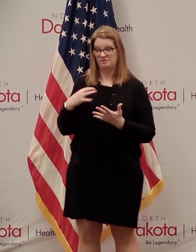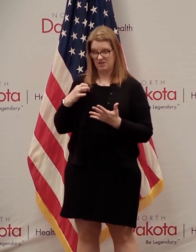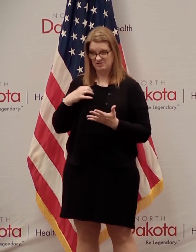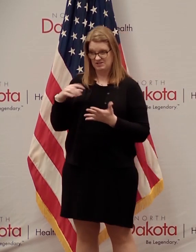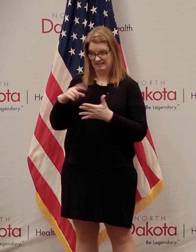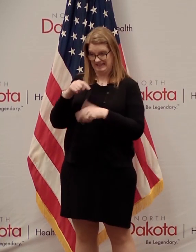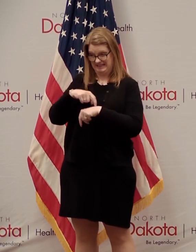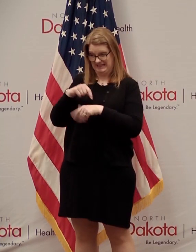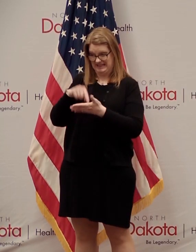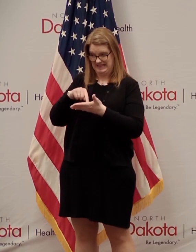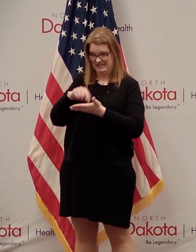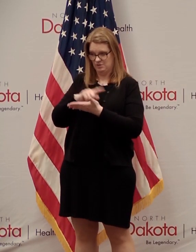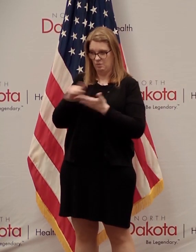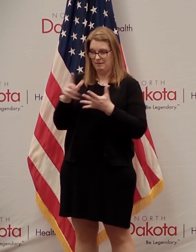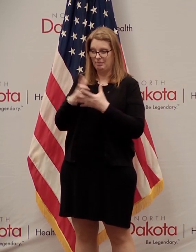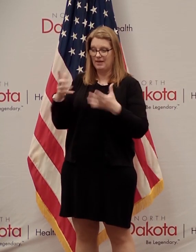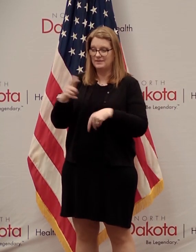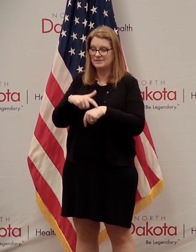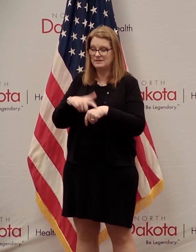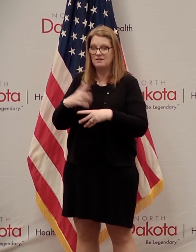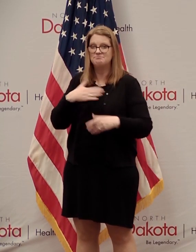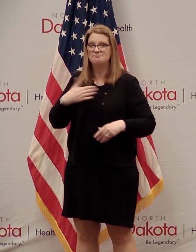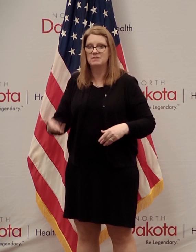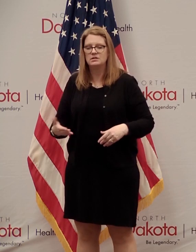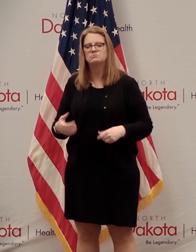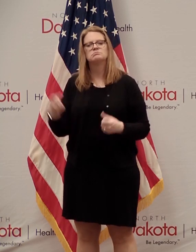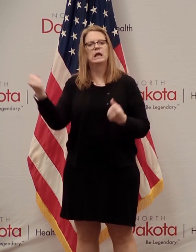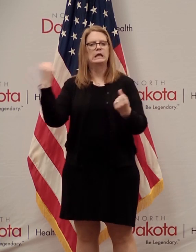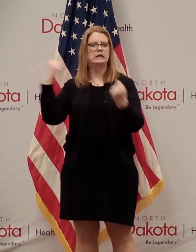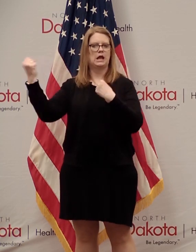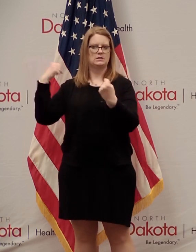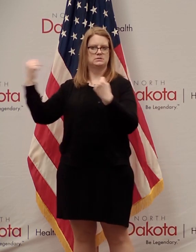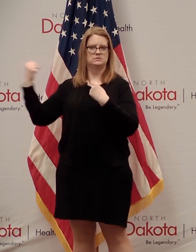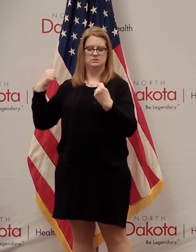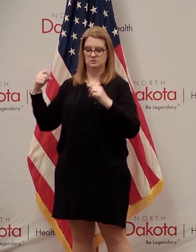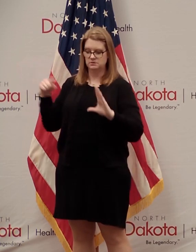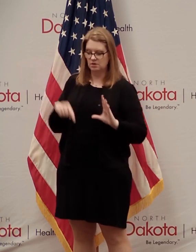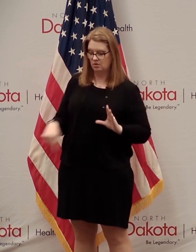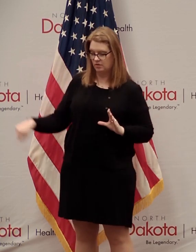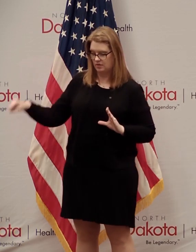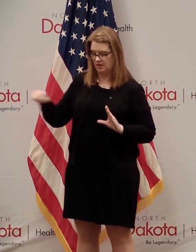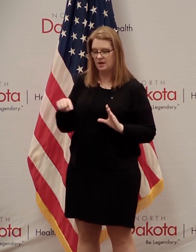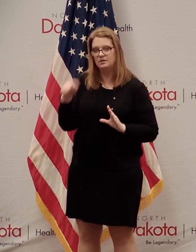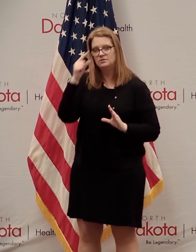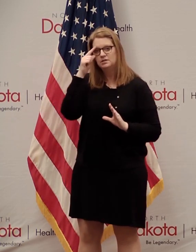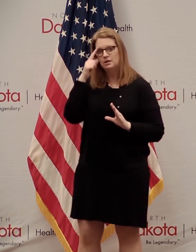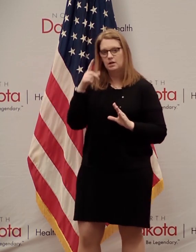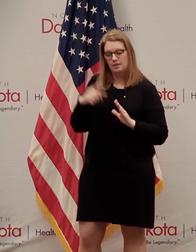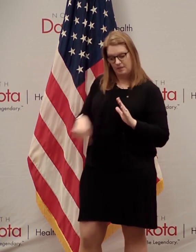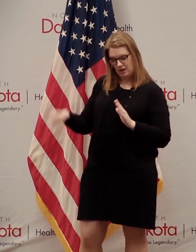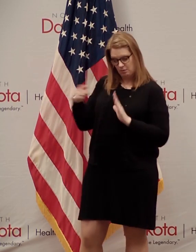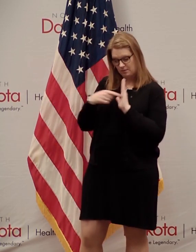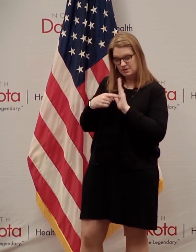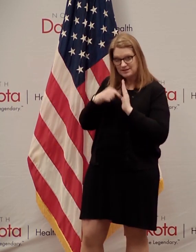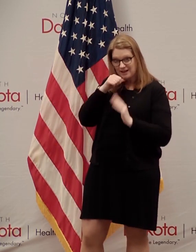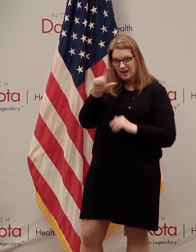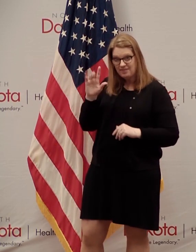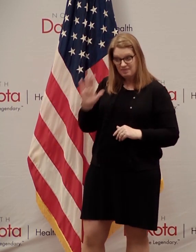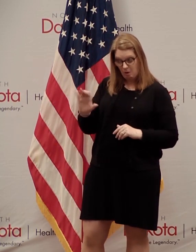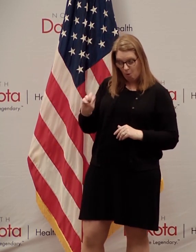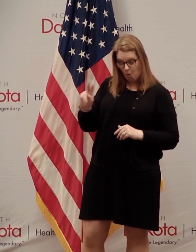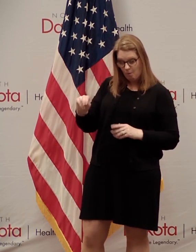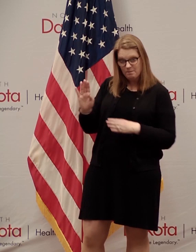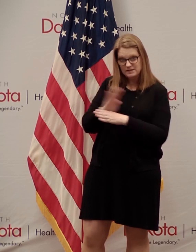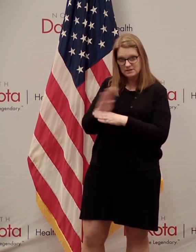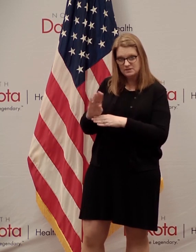week, everyone we talked to said yes. Workgroup members are aware that they are representing not just their own business, but